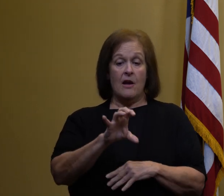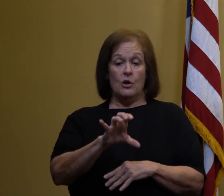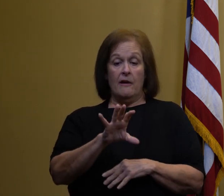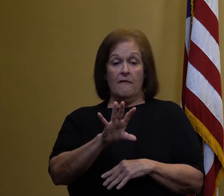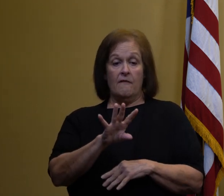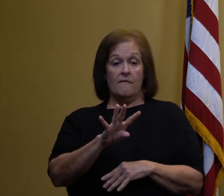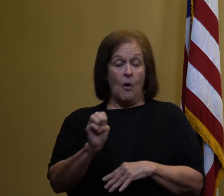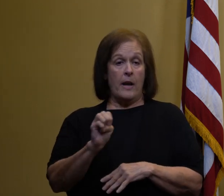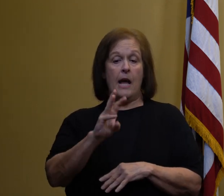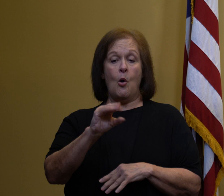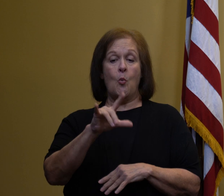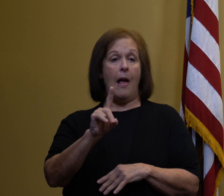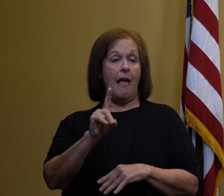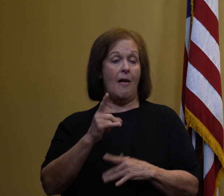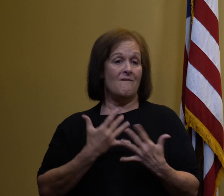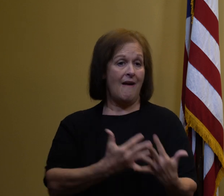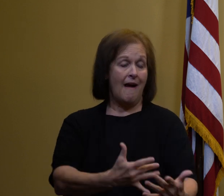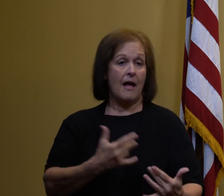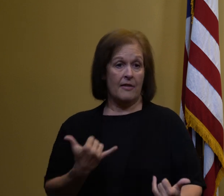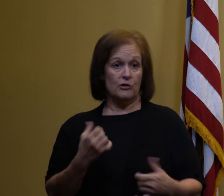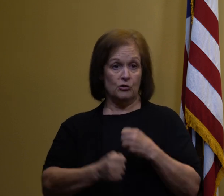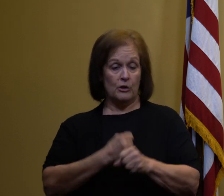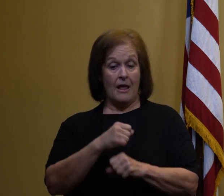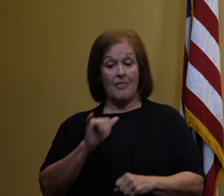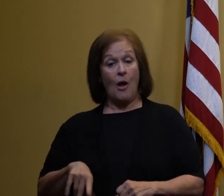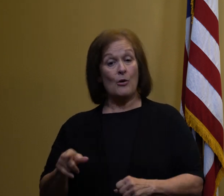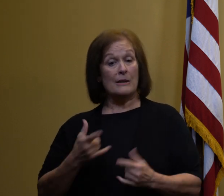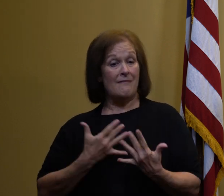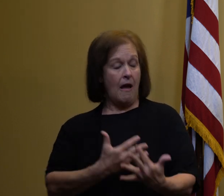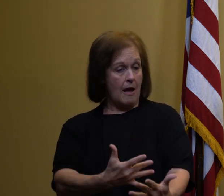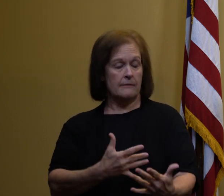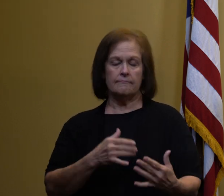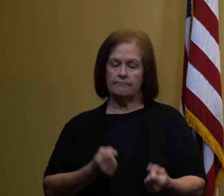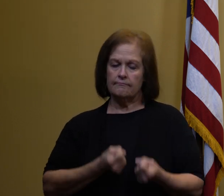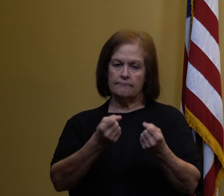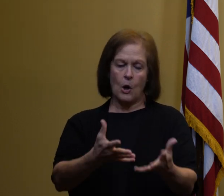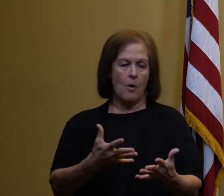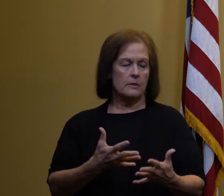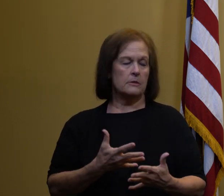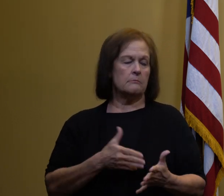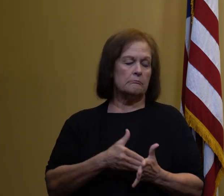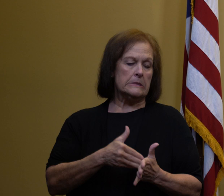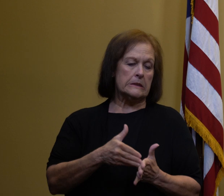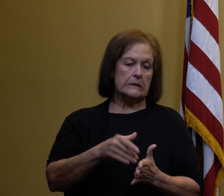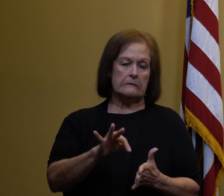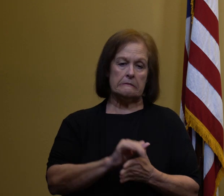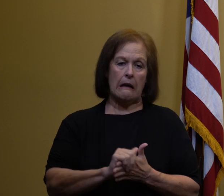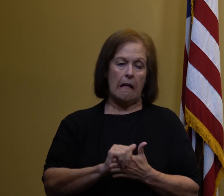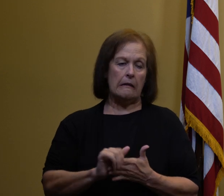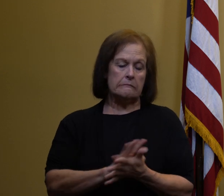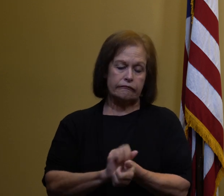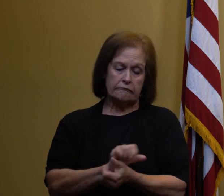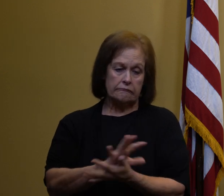740 wildfires have burned so far this year. These fires, we know, have caused millions of dollars of damage.